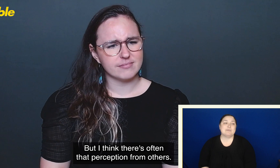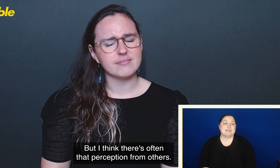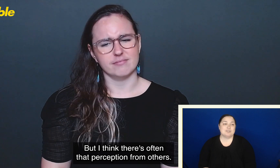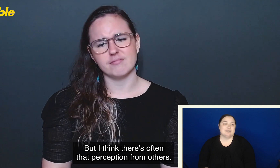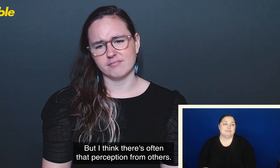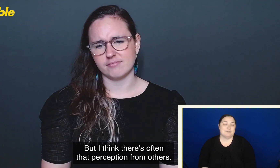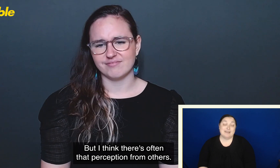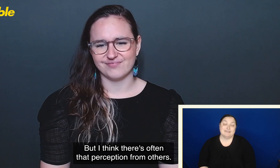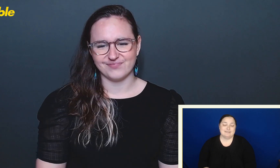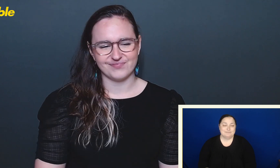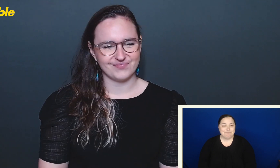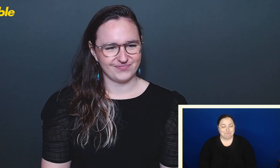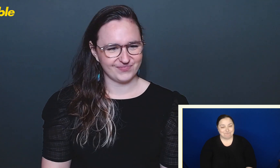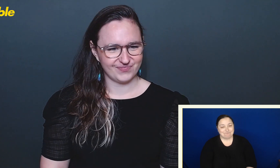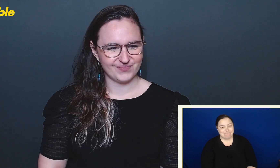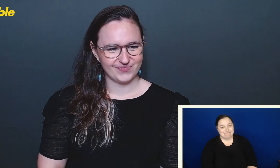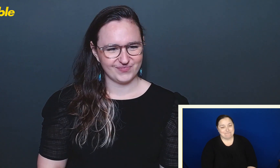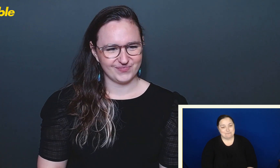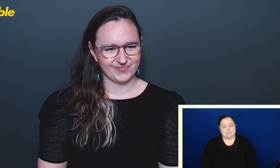that perception from others.